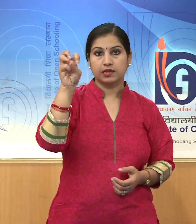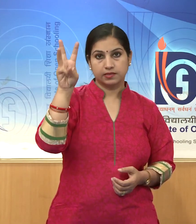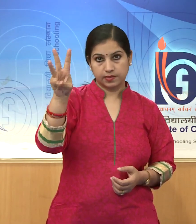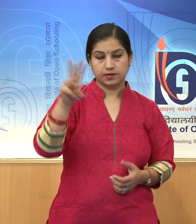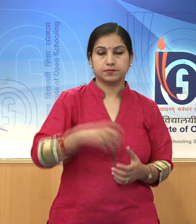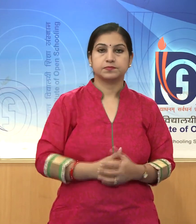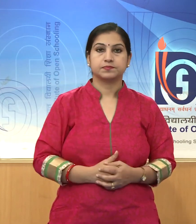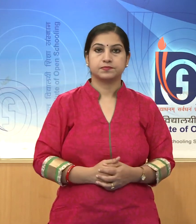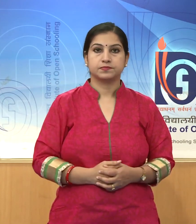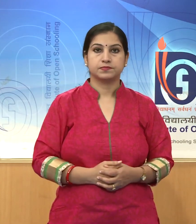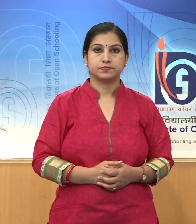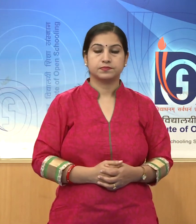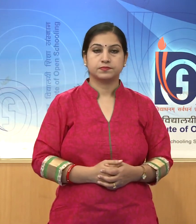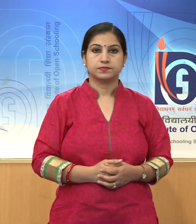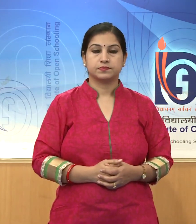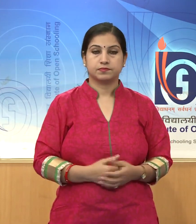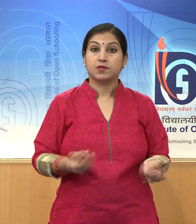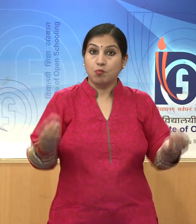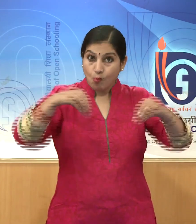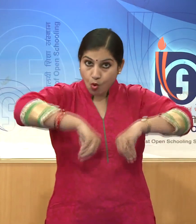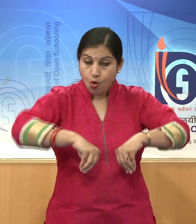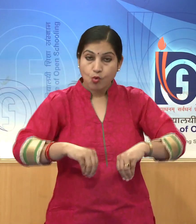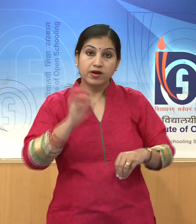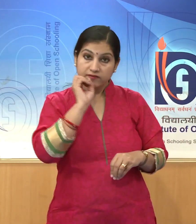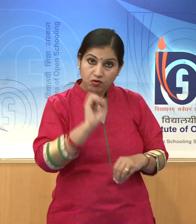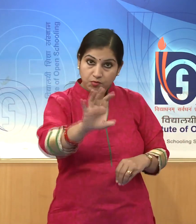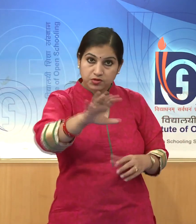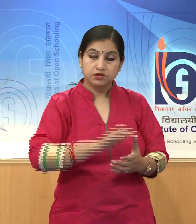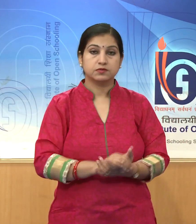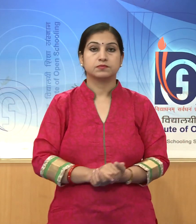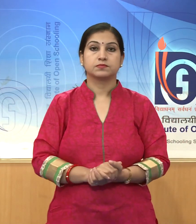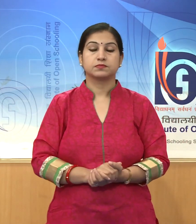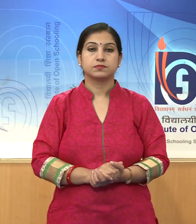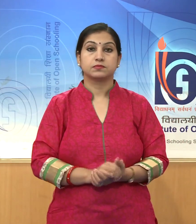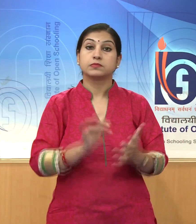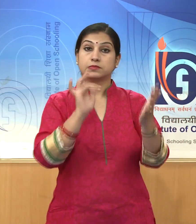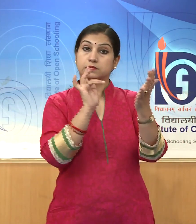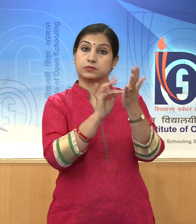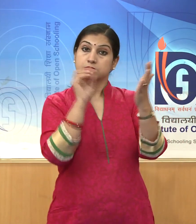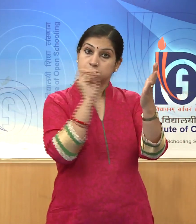1800-180-9393. For more information, log on to